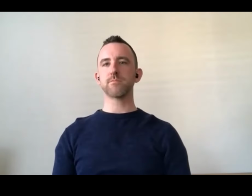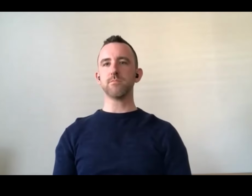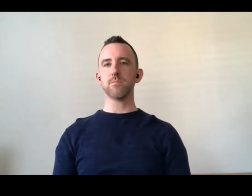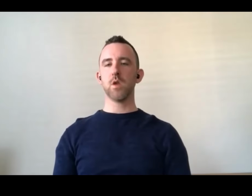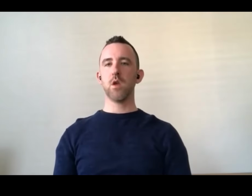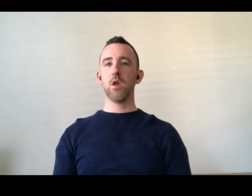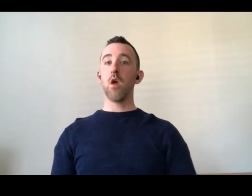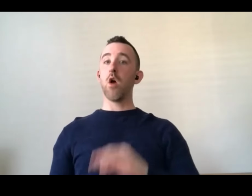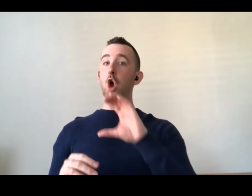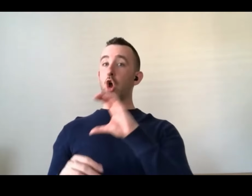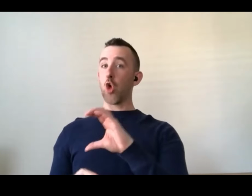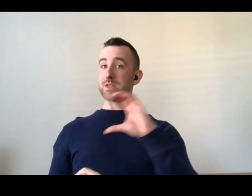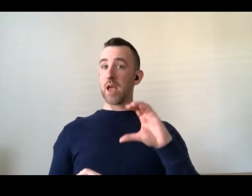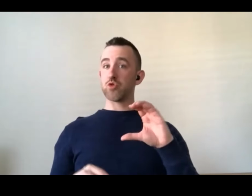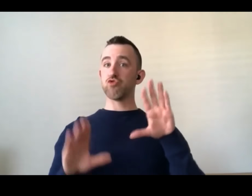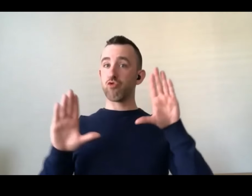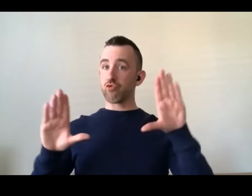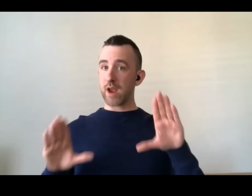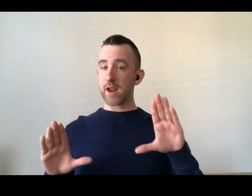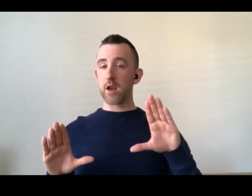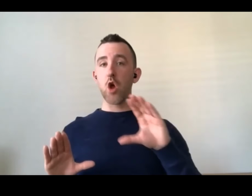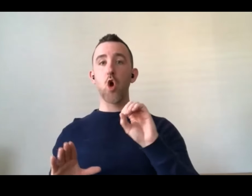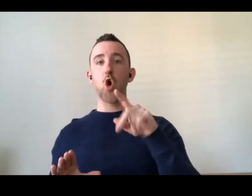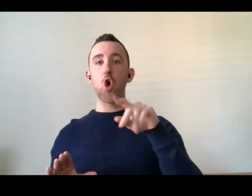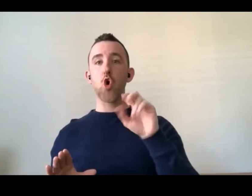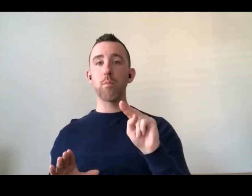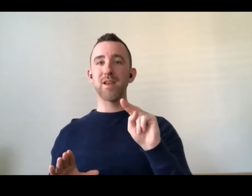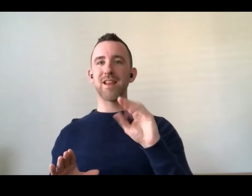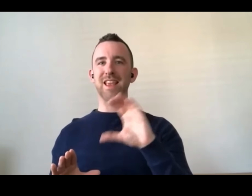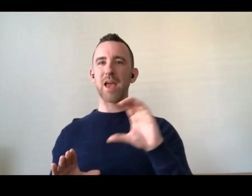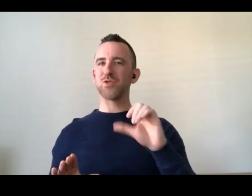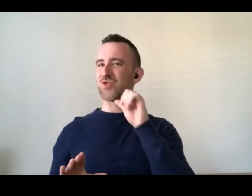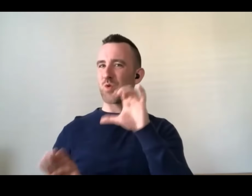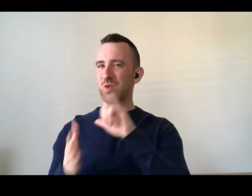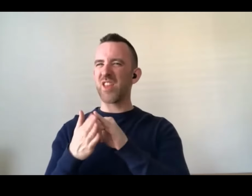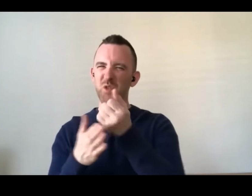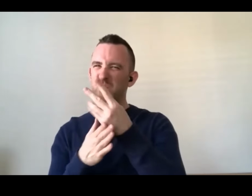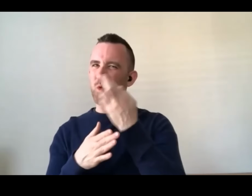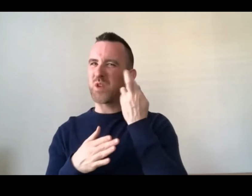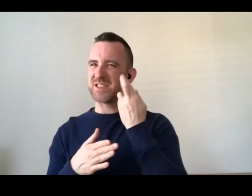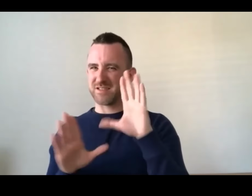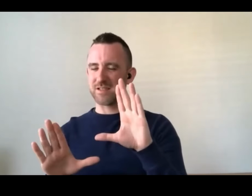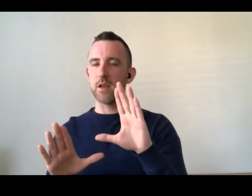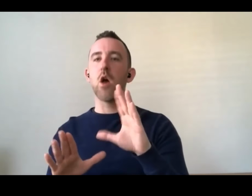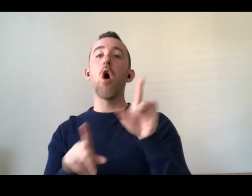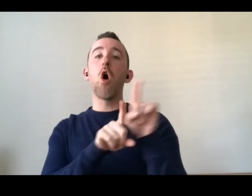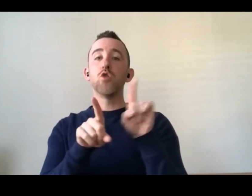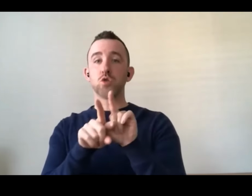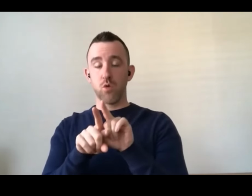Closed captions are great. Open captions, please do not. There's a few different reasons for that. We also